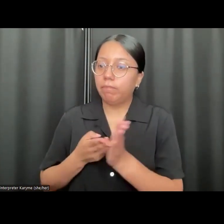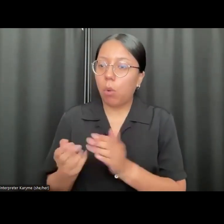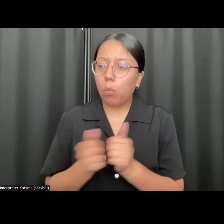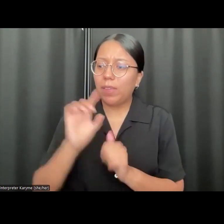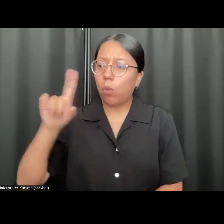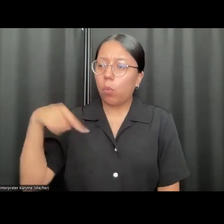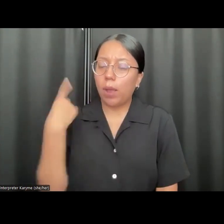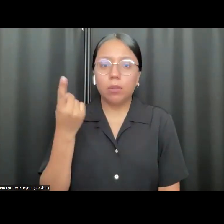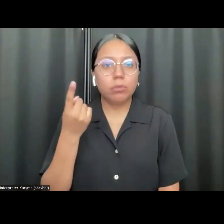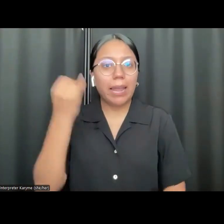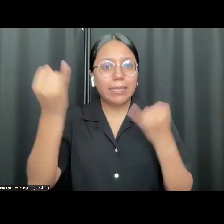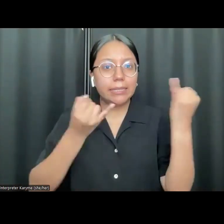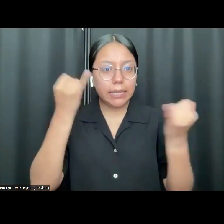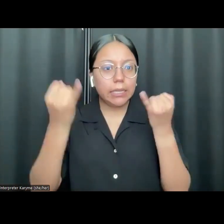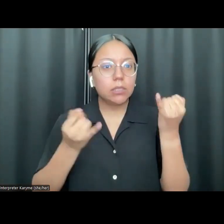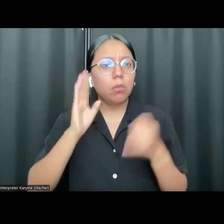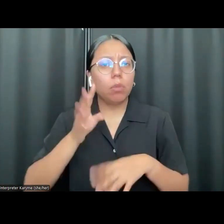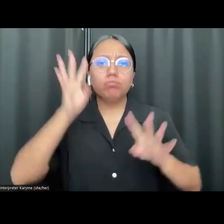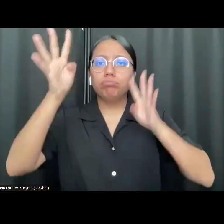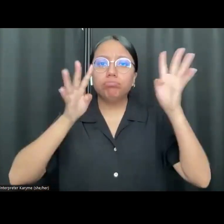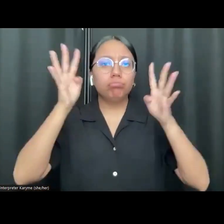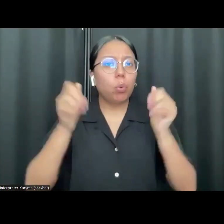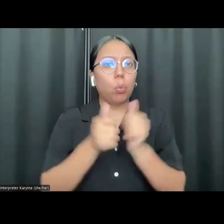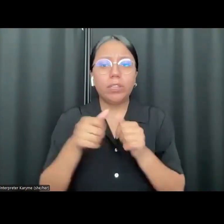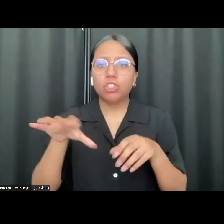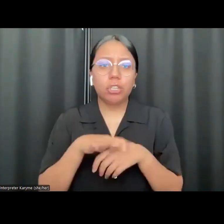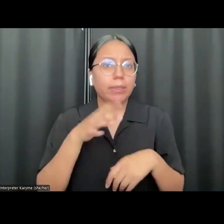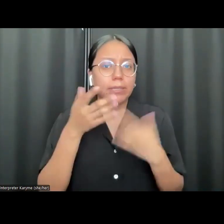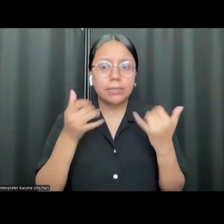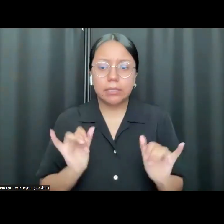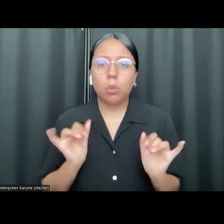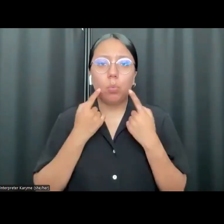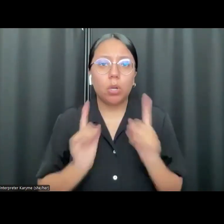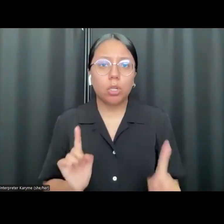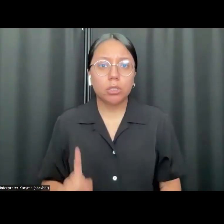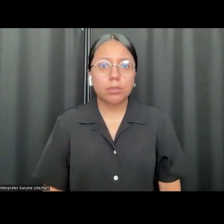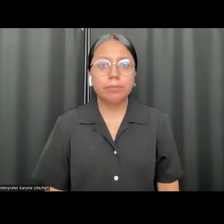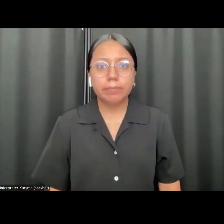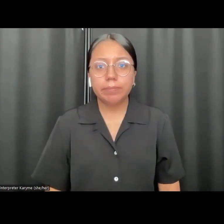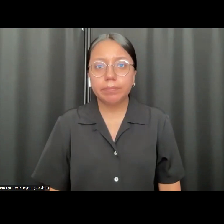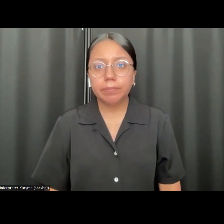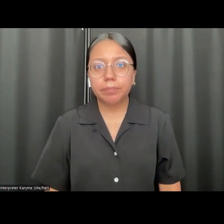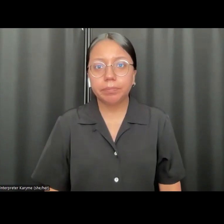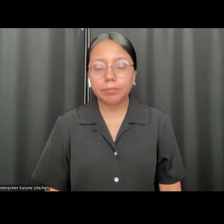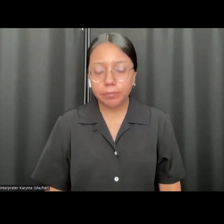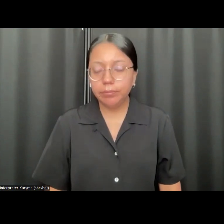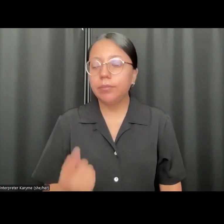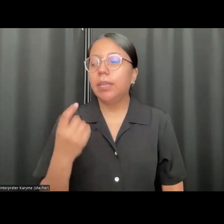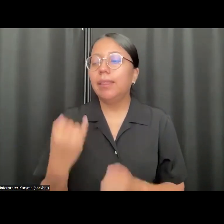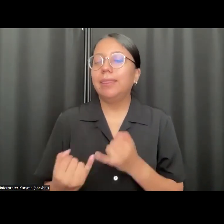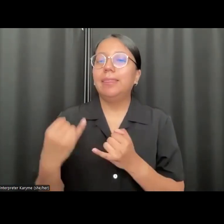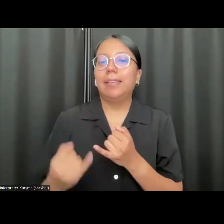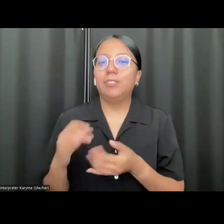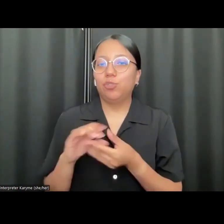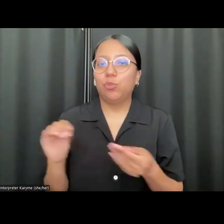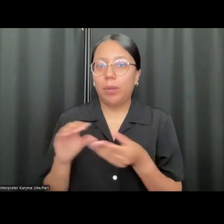up shit that works, right? Okay, so one last story, and I